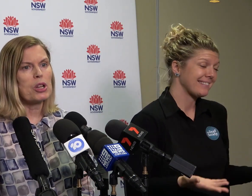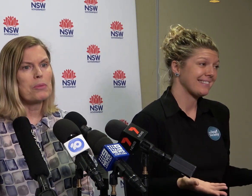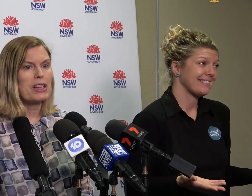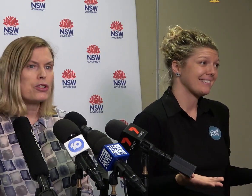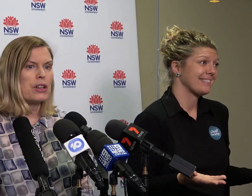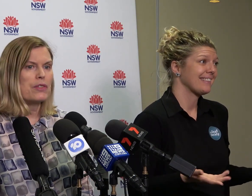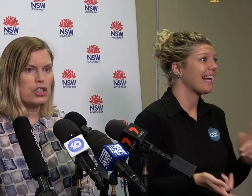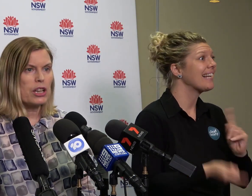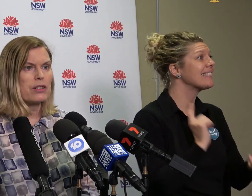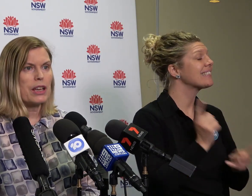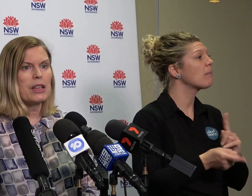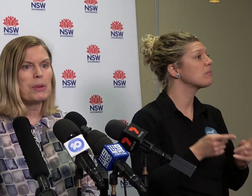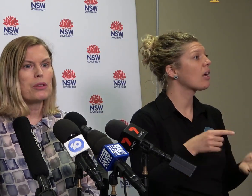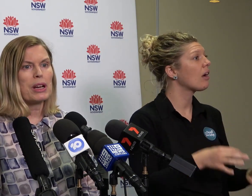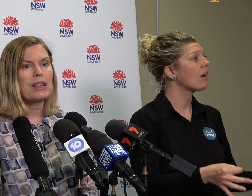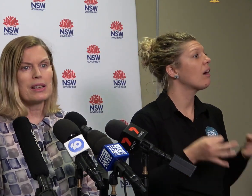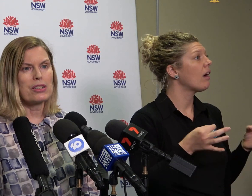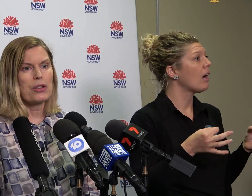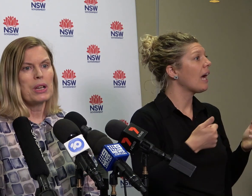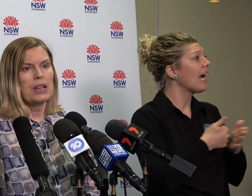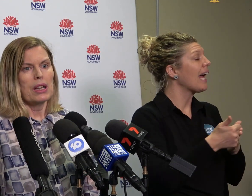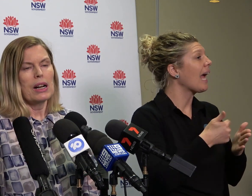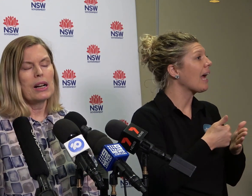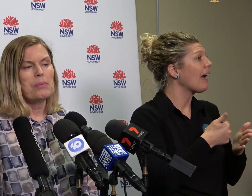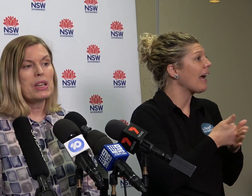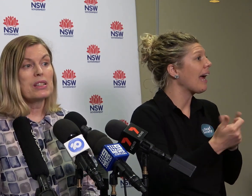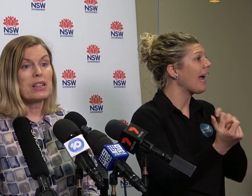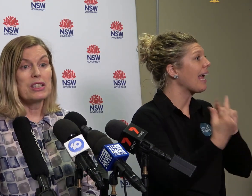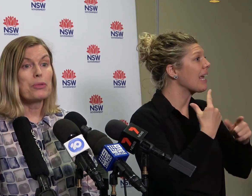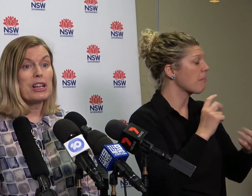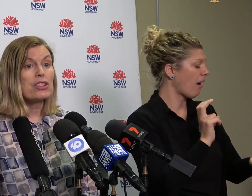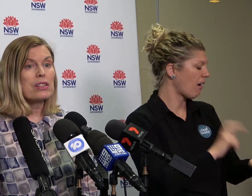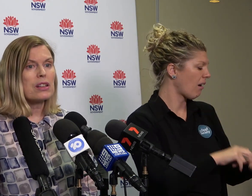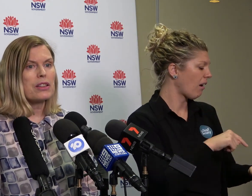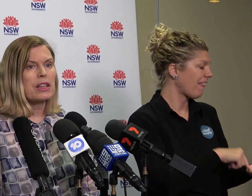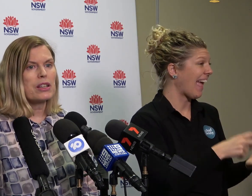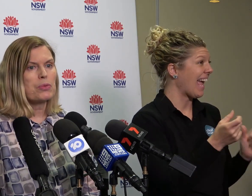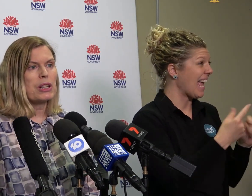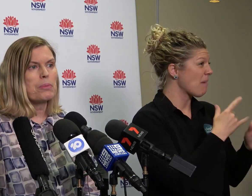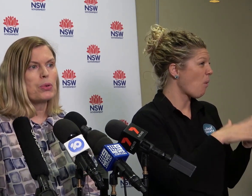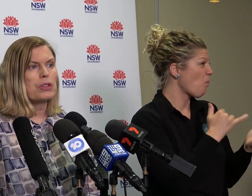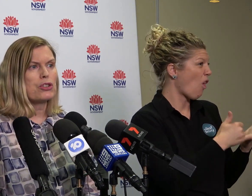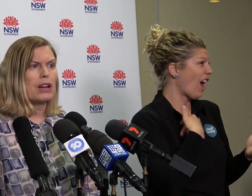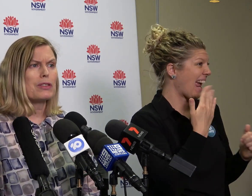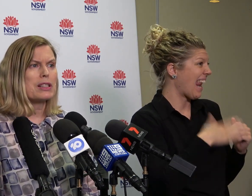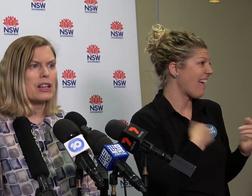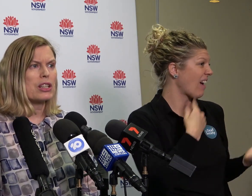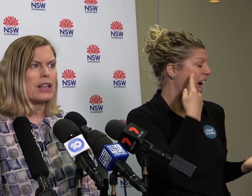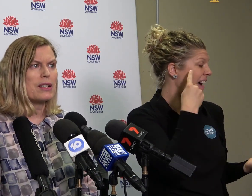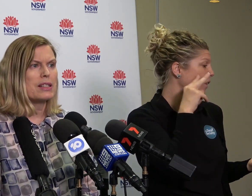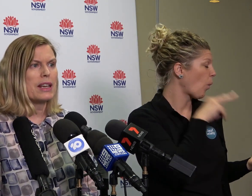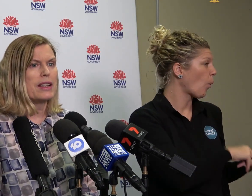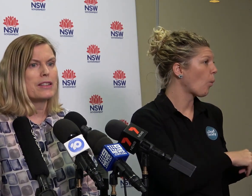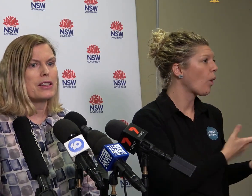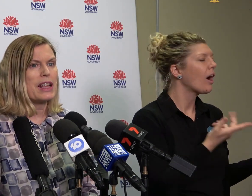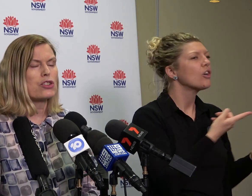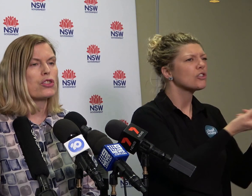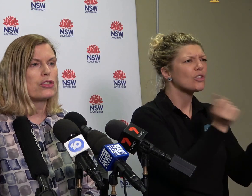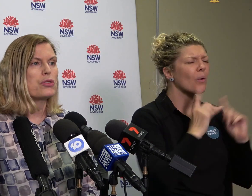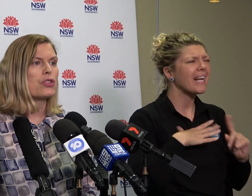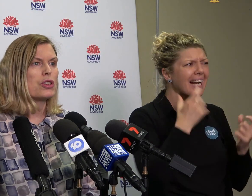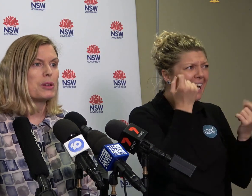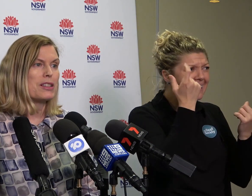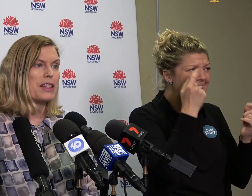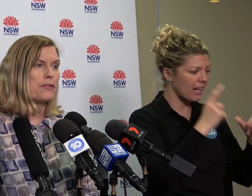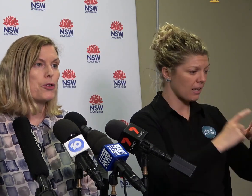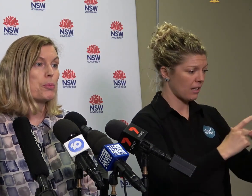travelling, sometimes they don't even check their email regularly. So these are considerations, and I think it's really important that travellers actually understand that